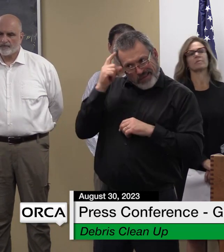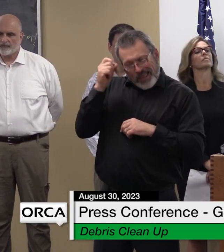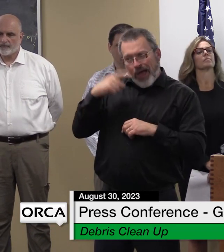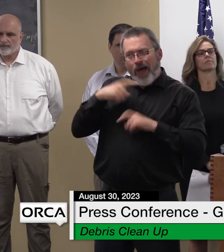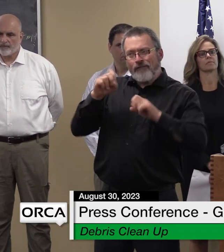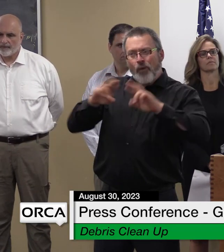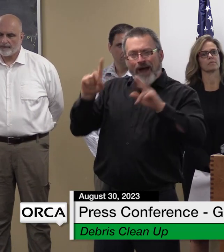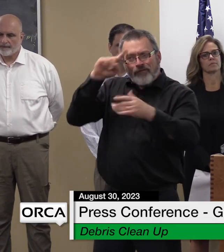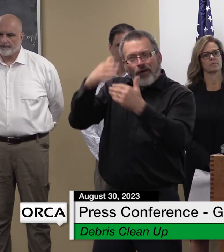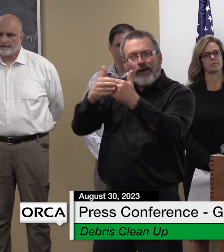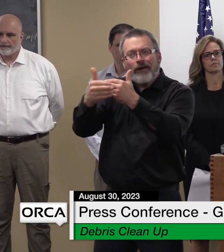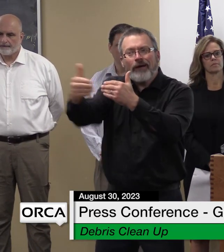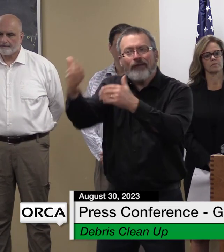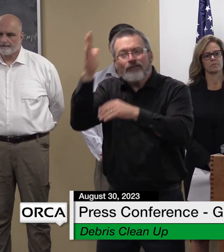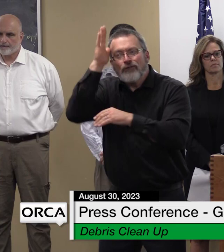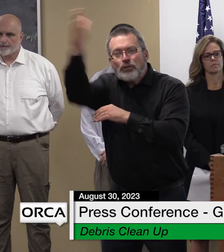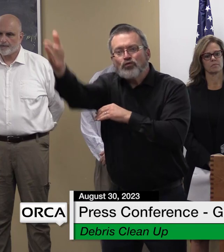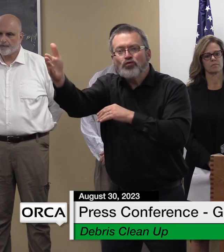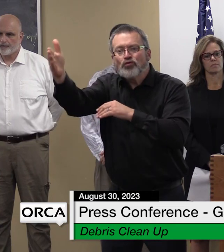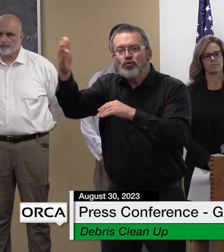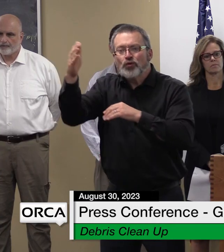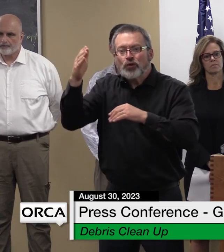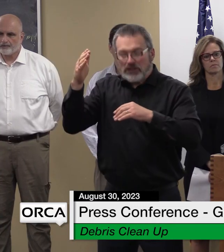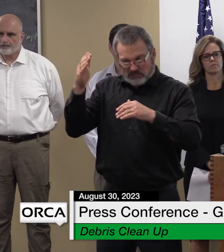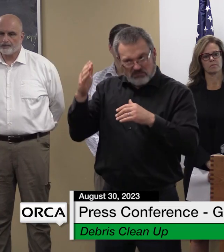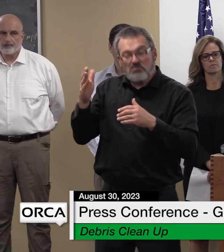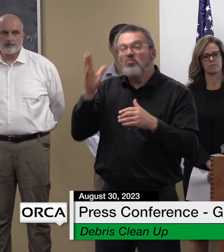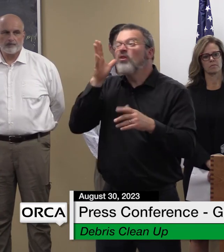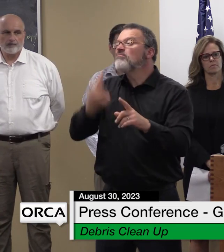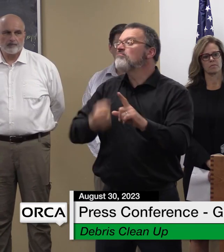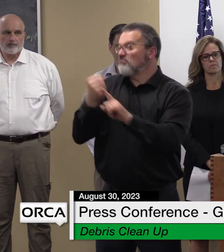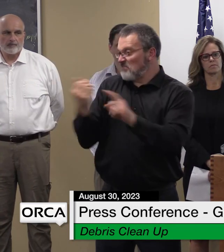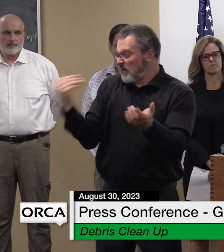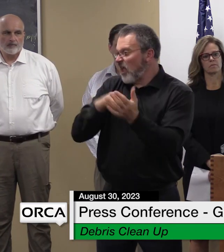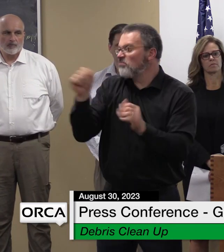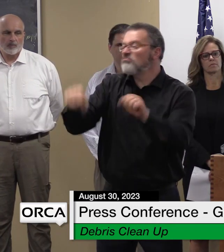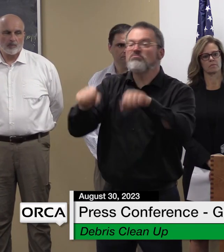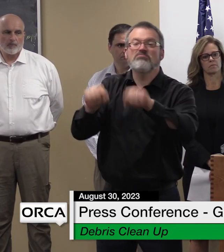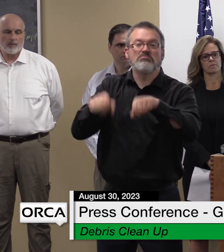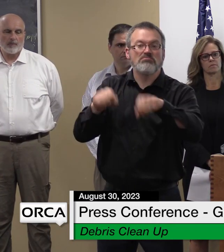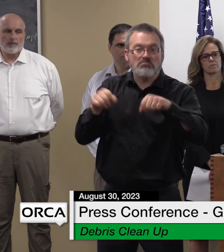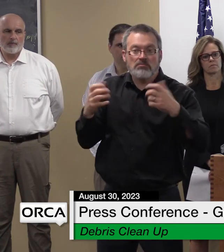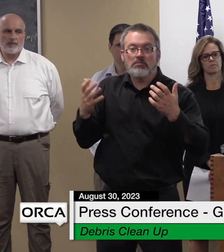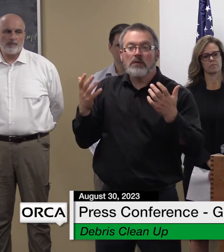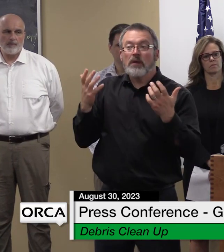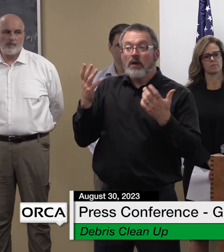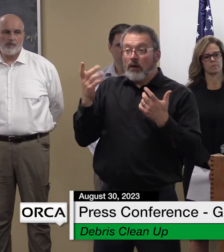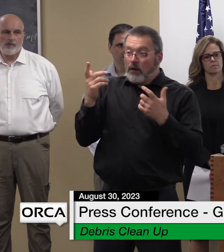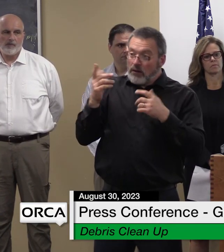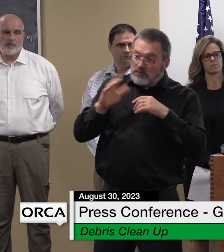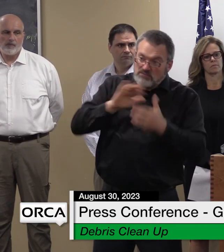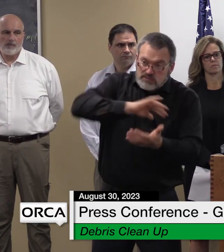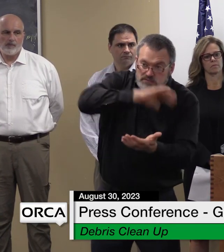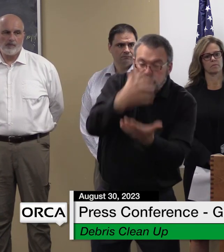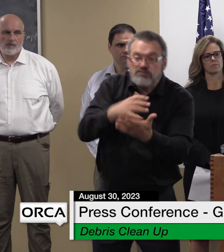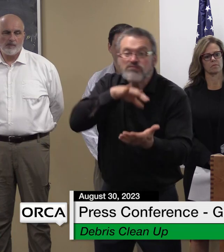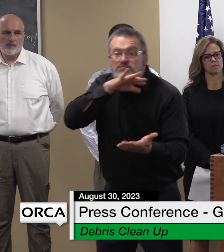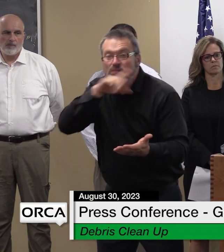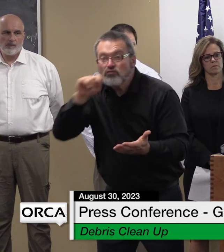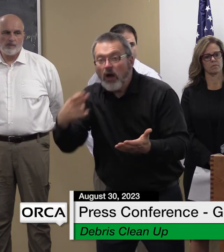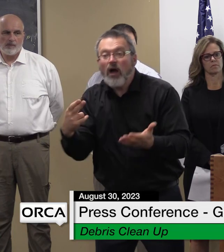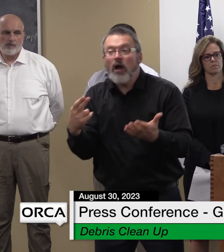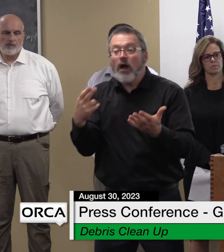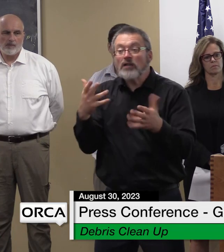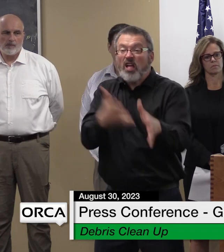see another extended rain event. This includes clearing trash and vegetative debris from culverts, catch